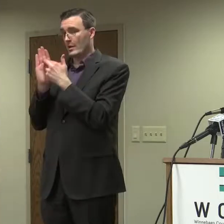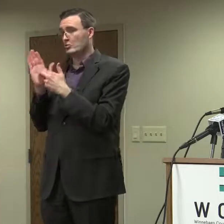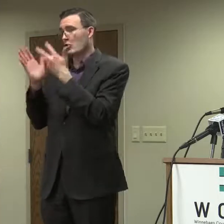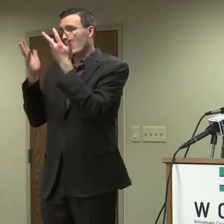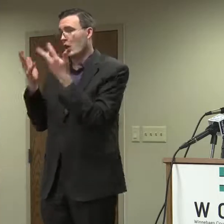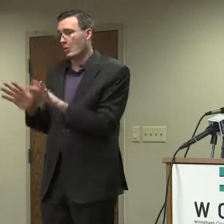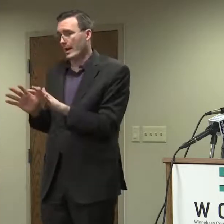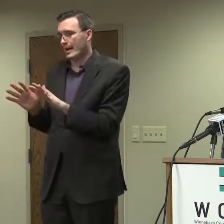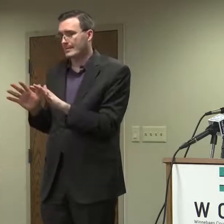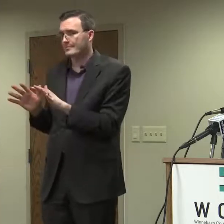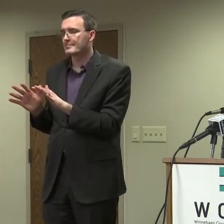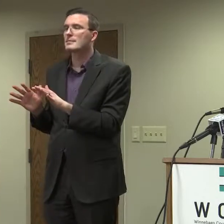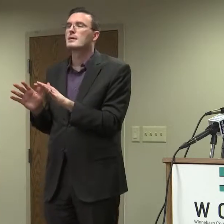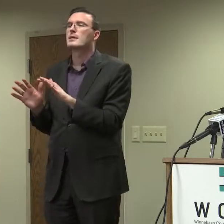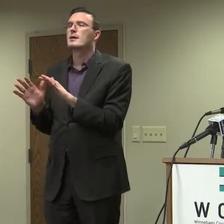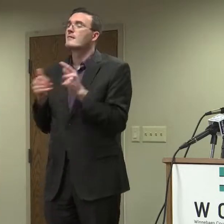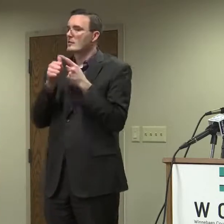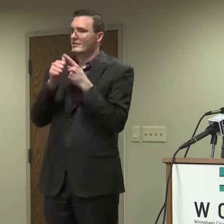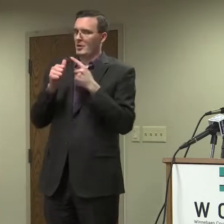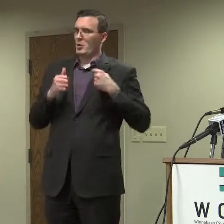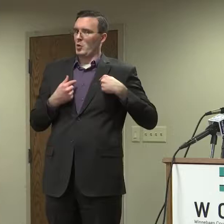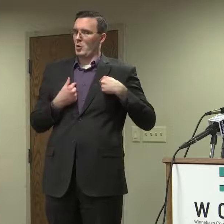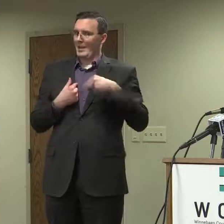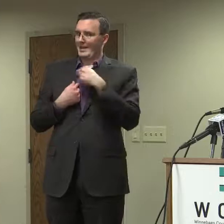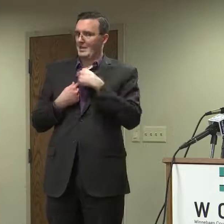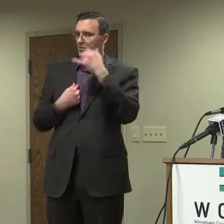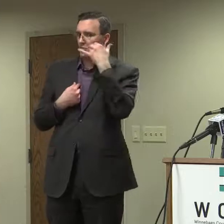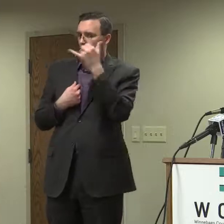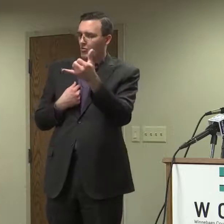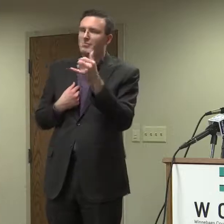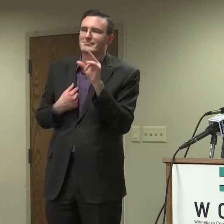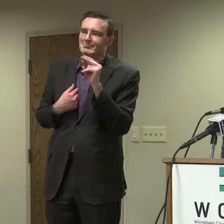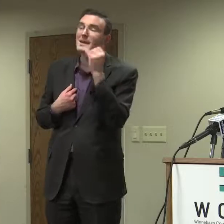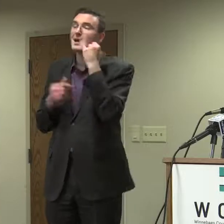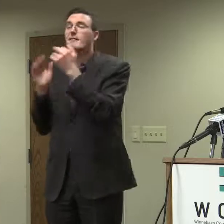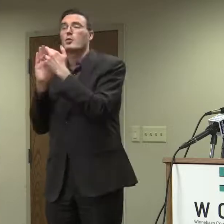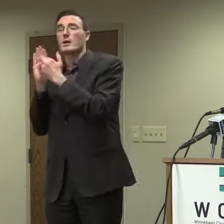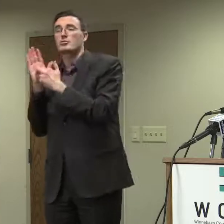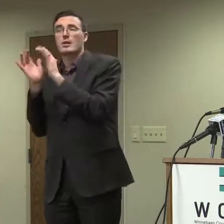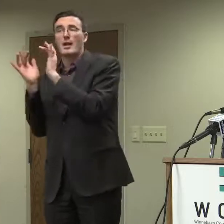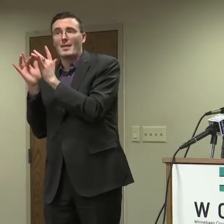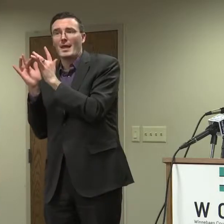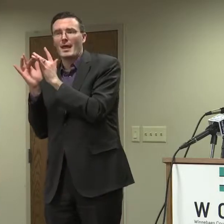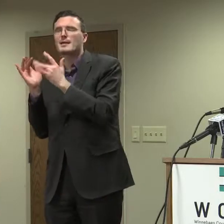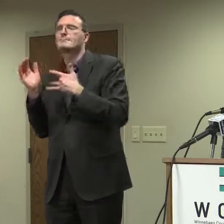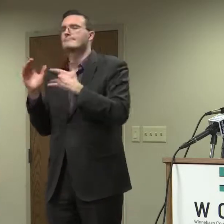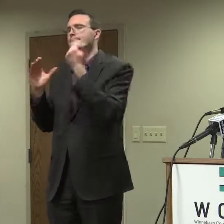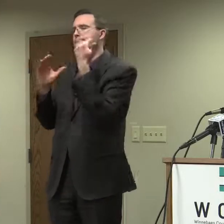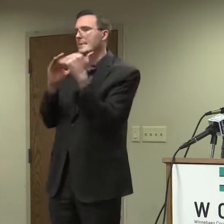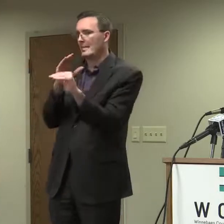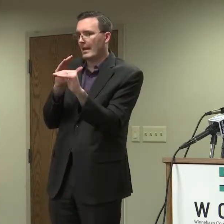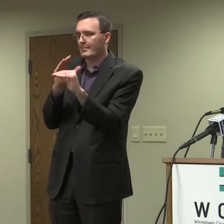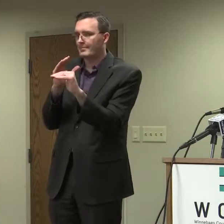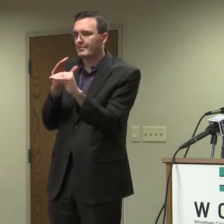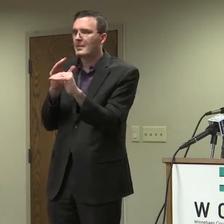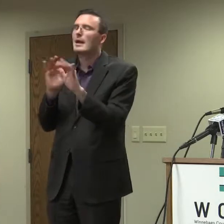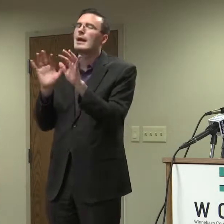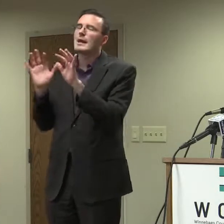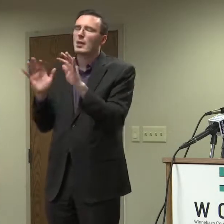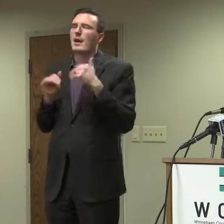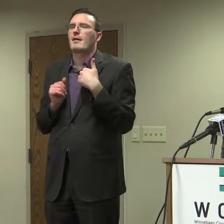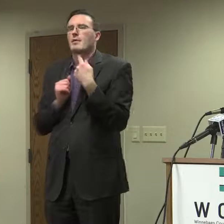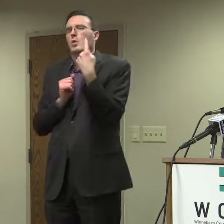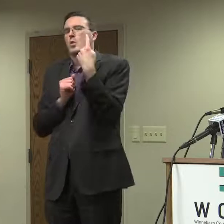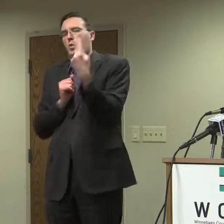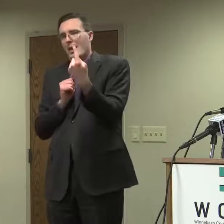first of all, it's not a phone call from our site. It's going to be, if you registered online, it's going to be an email. With the exception of that group that we have